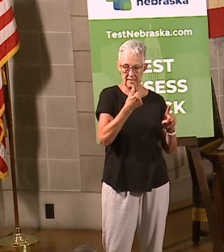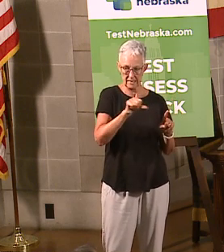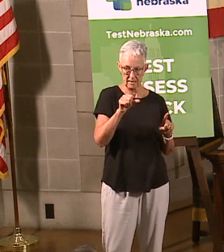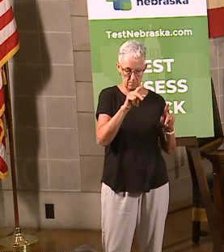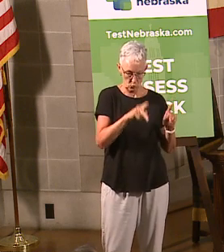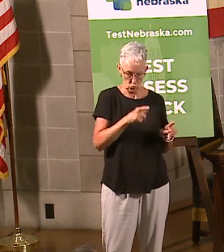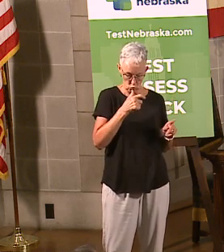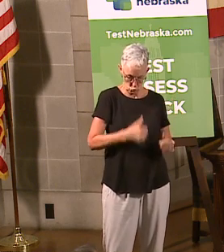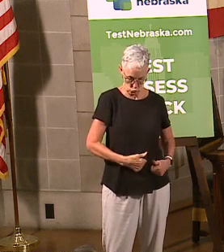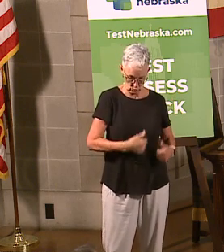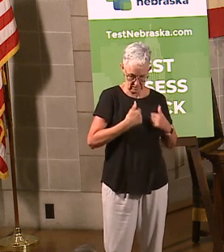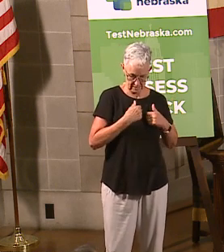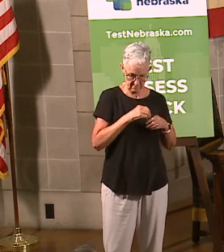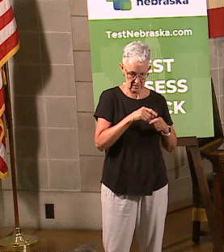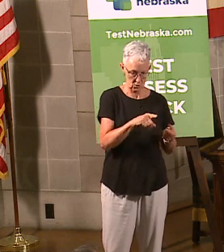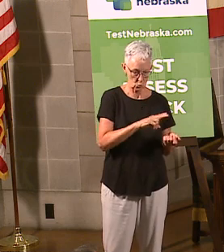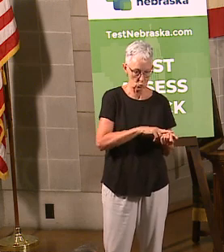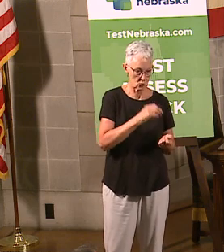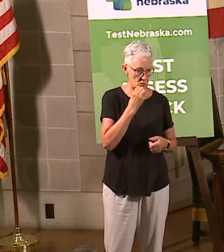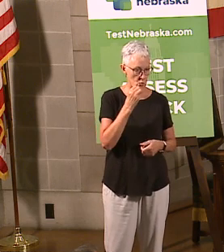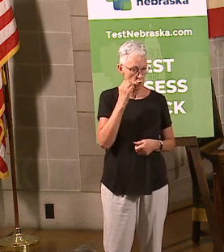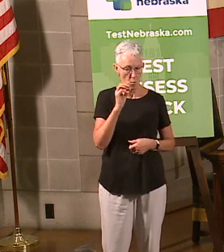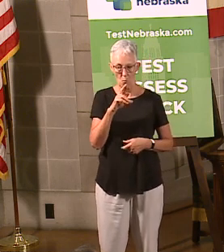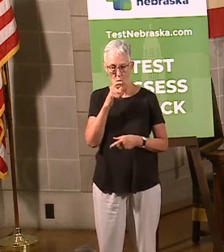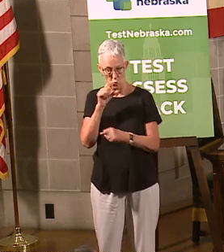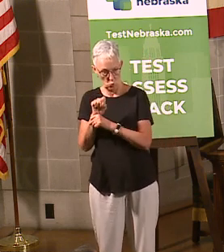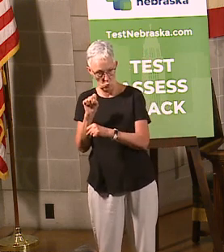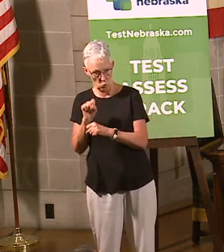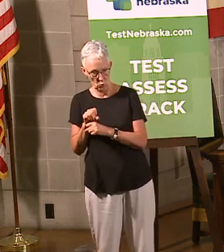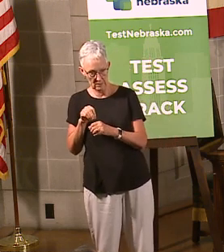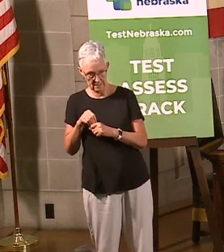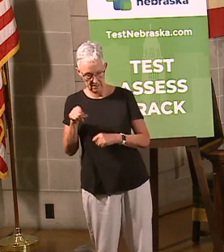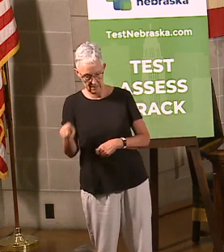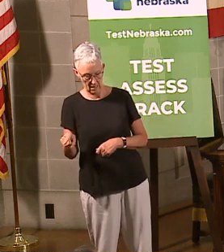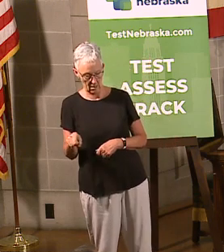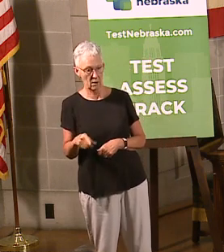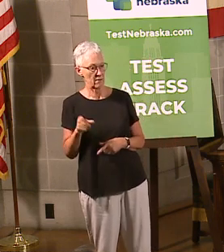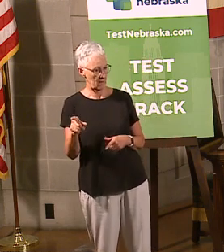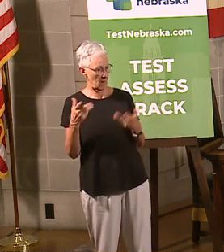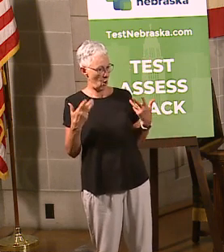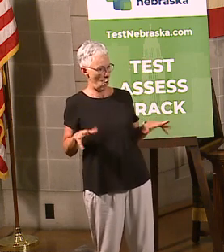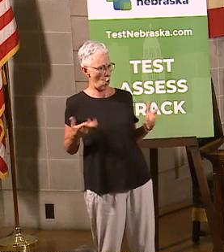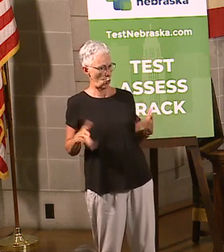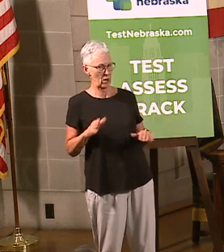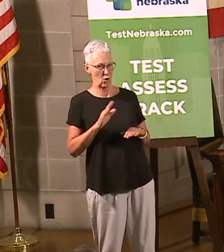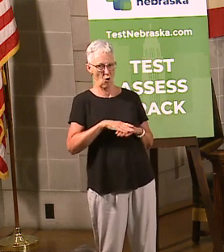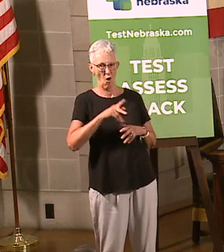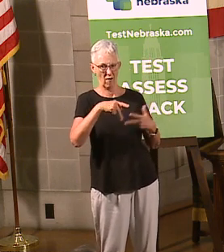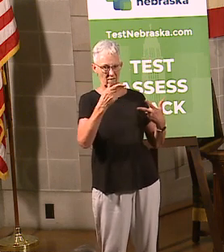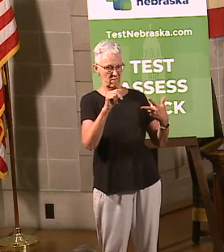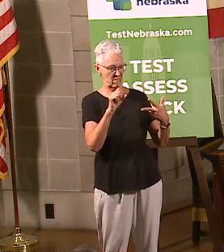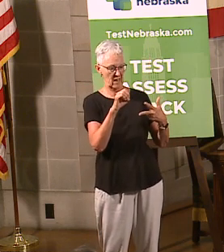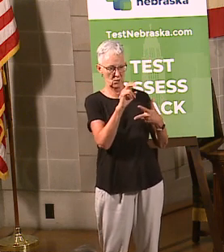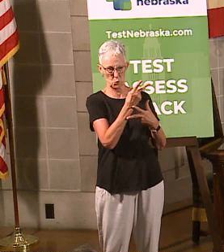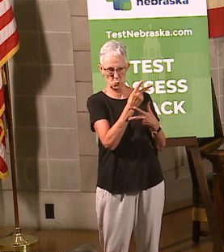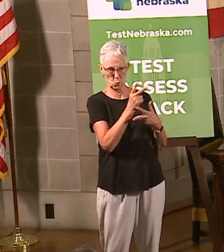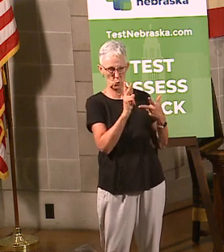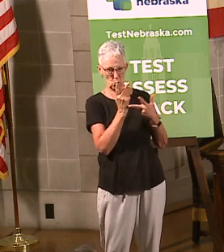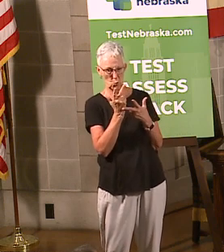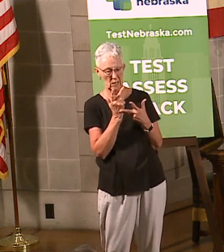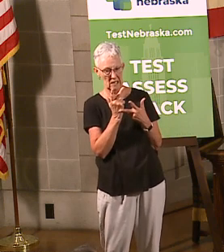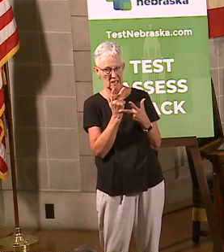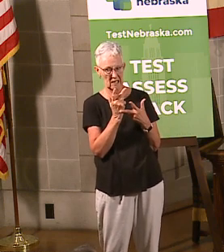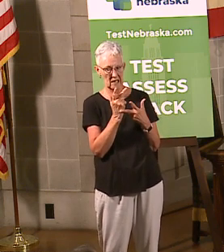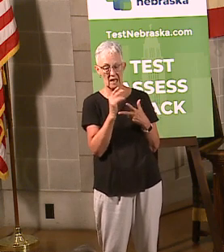facility, after they've progressed to another phase, like phase 2 or phase 3, the facility really needs to work with their local